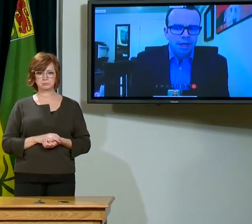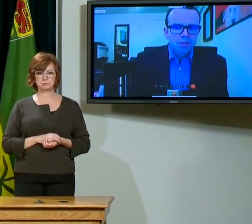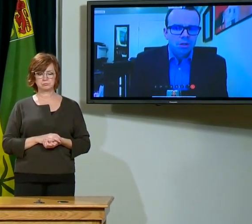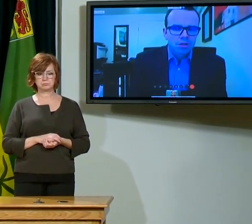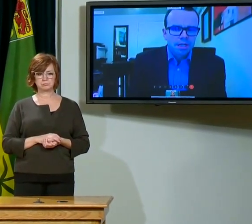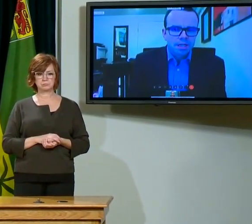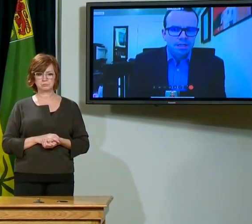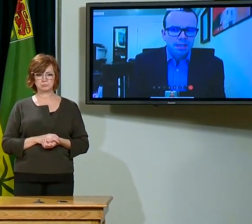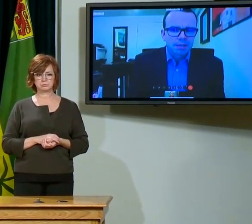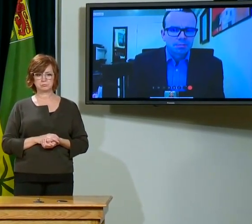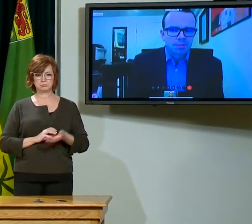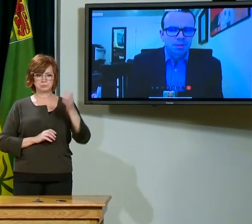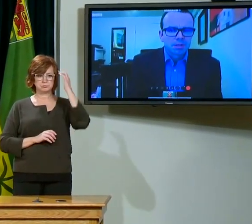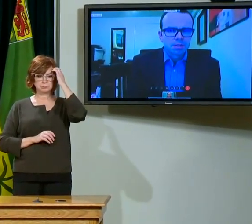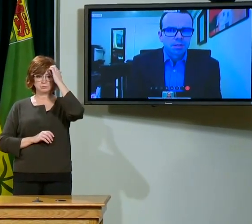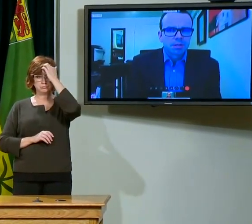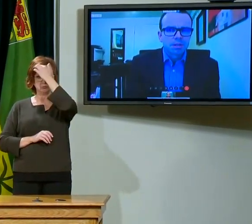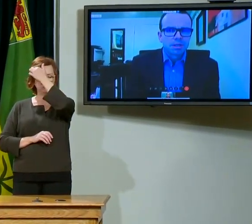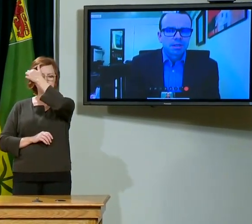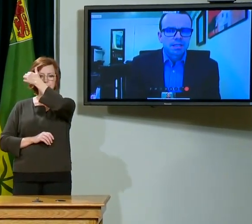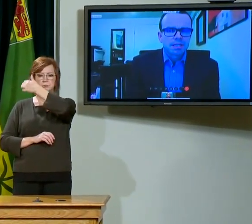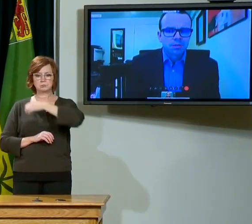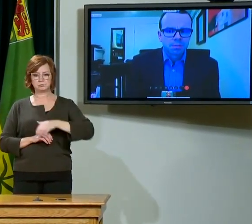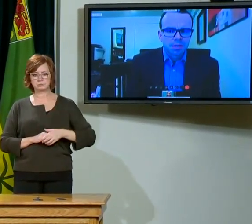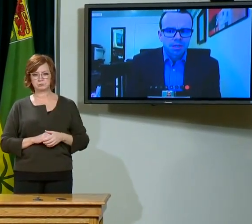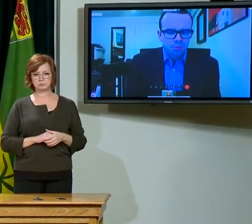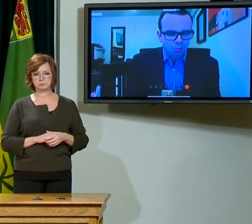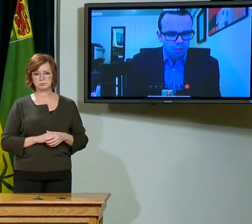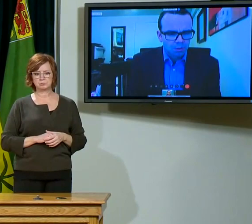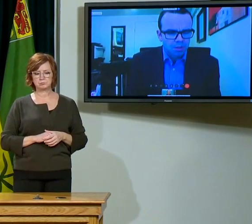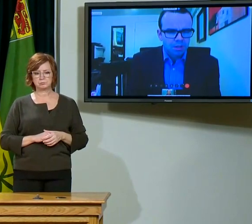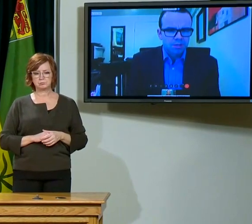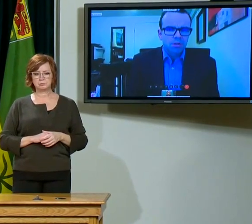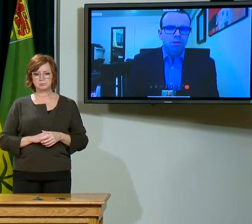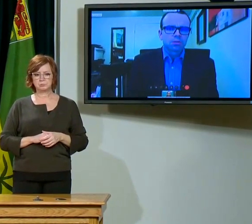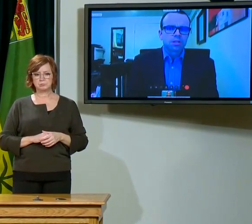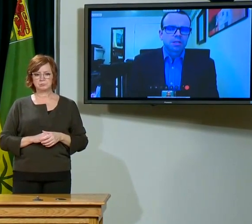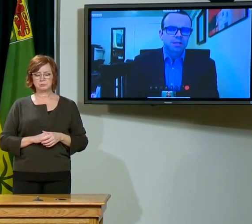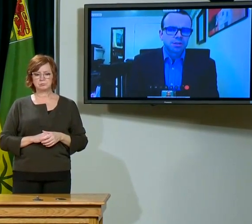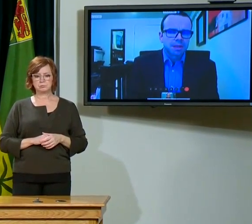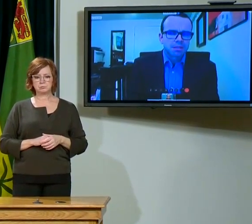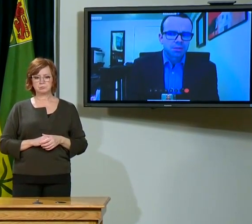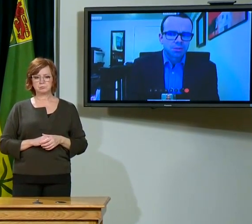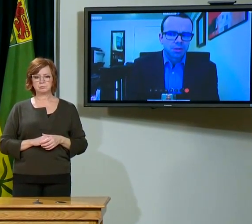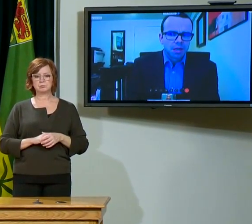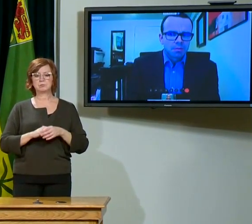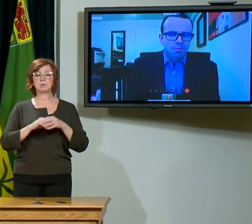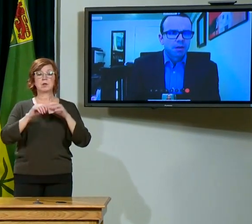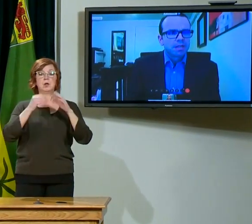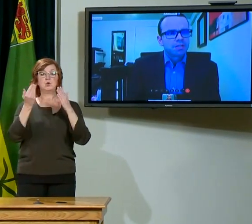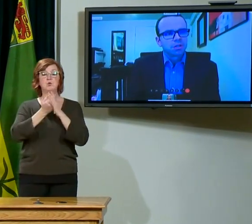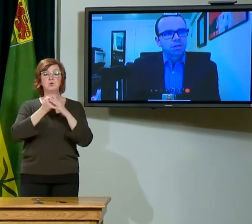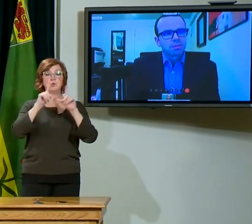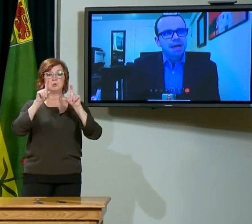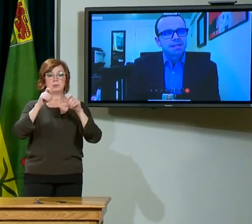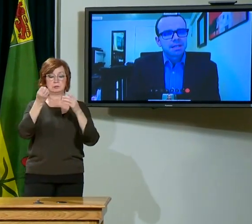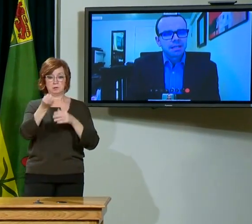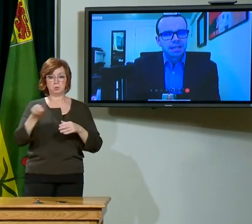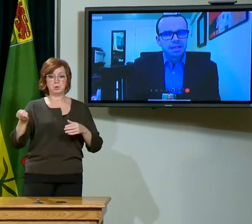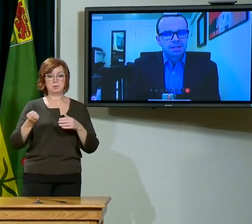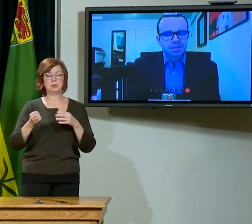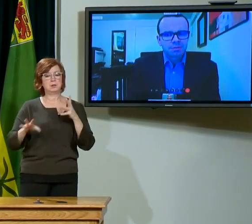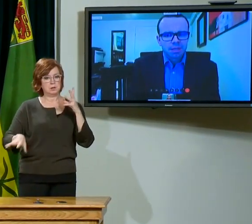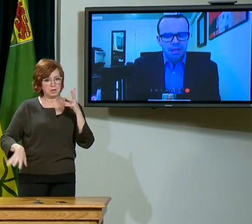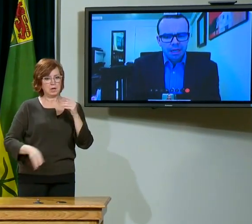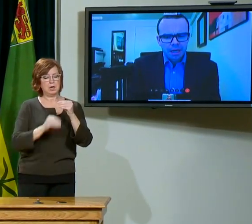So I guess I'll say that the testing equipment that is being rolled out to these alternate sites are meant to provide additional